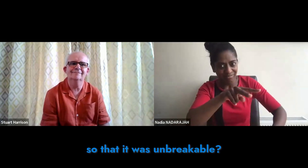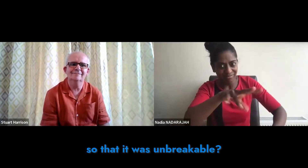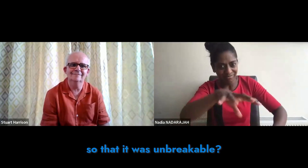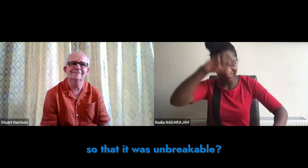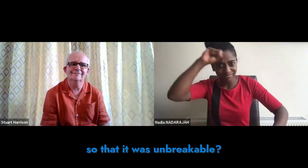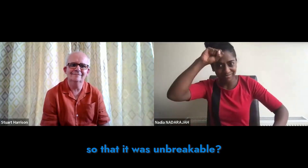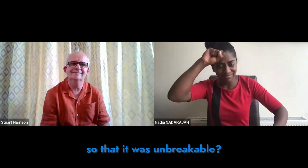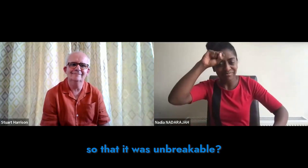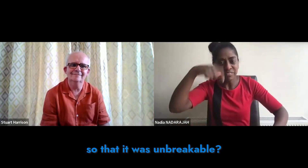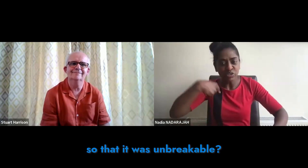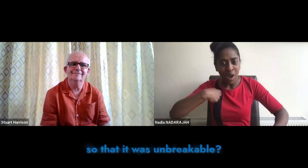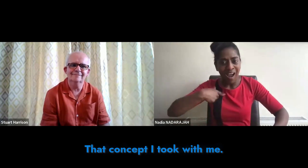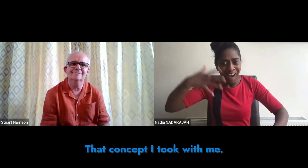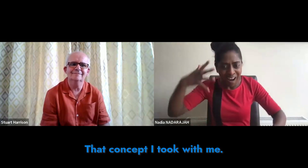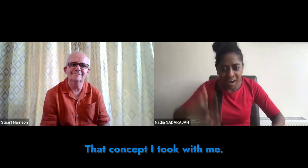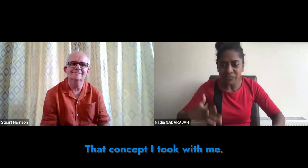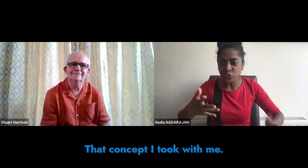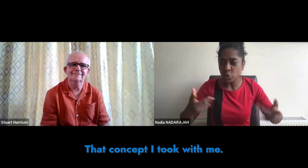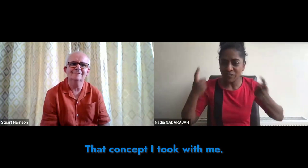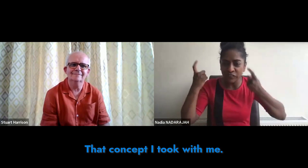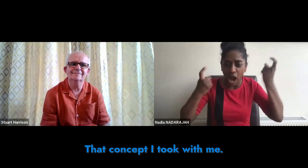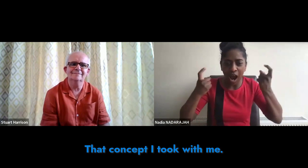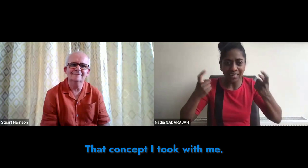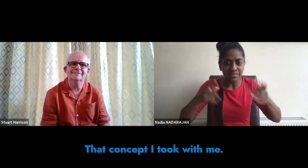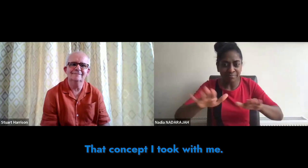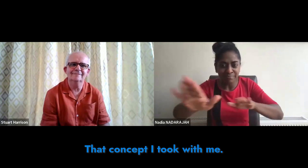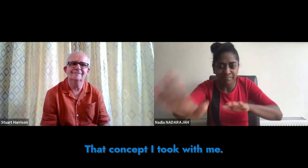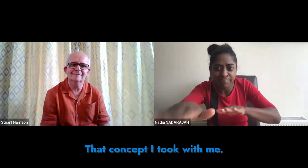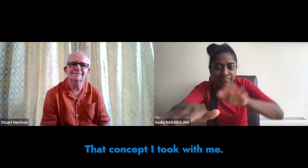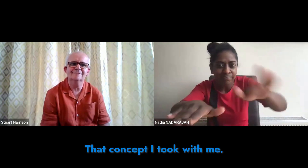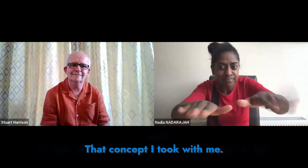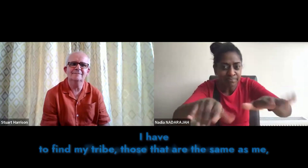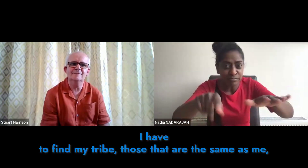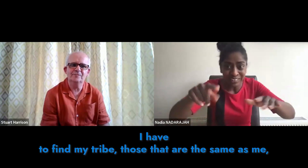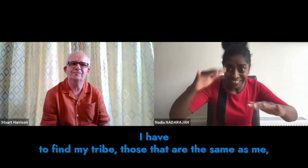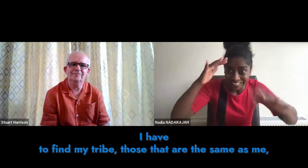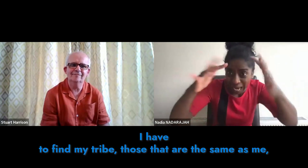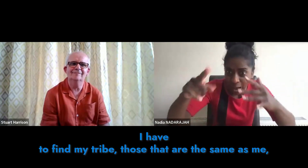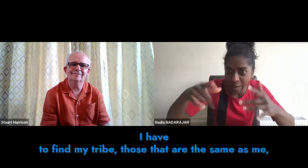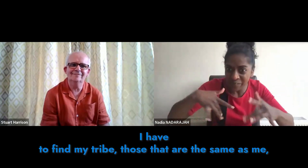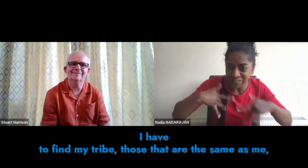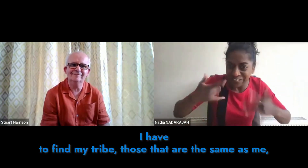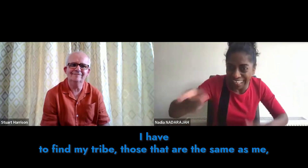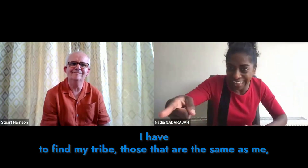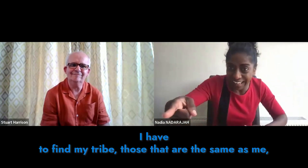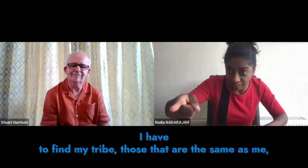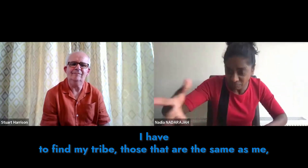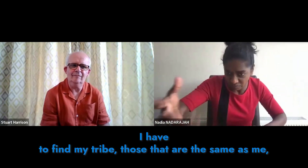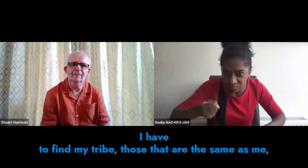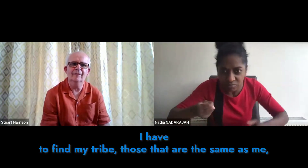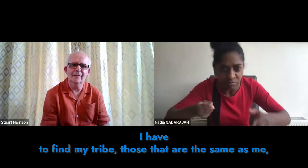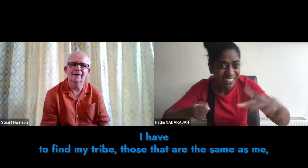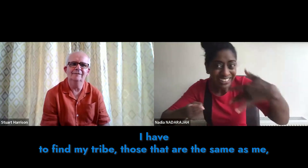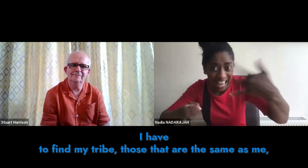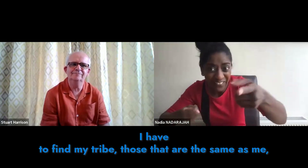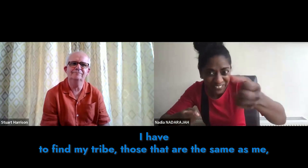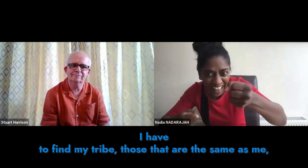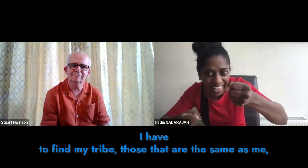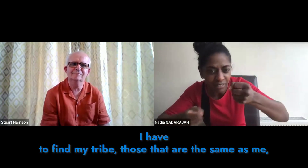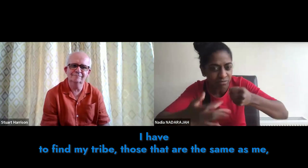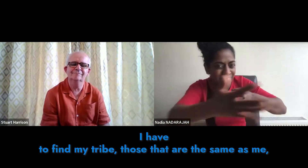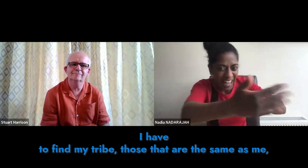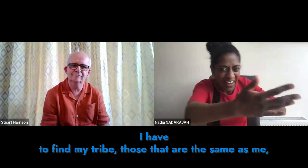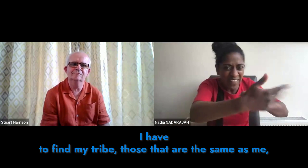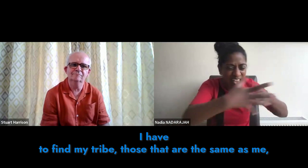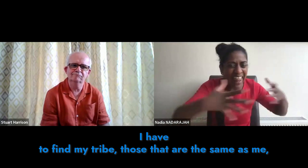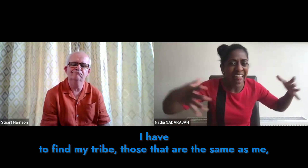was unbreakable. That concept I took with me. I have to find my tribe, those that